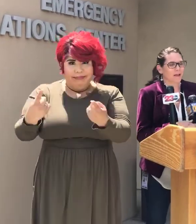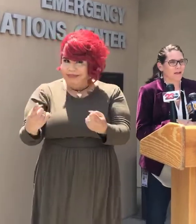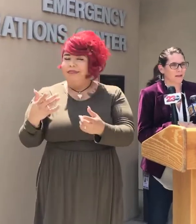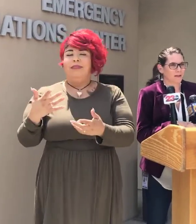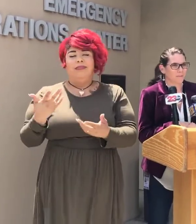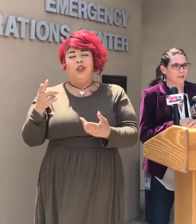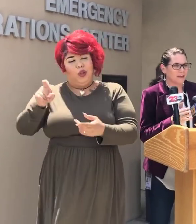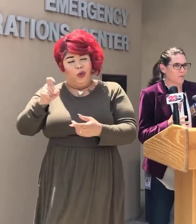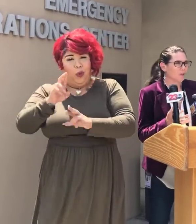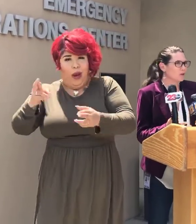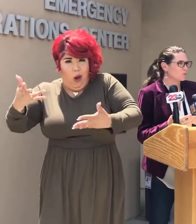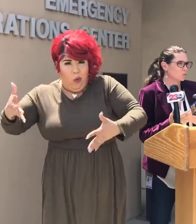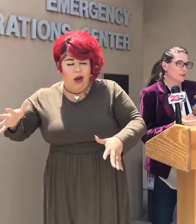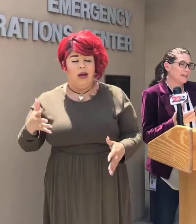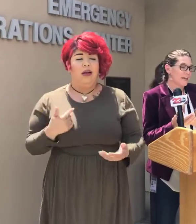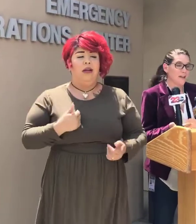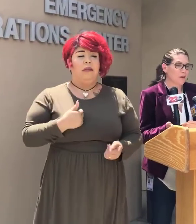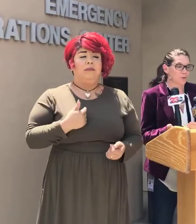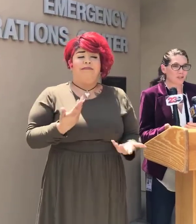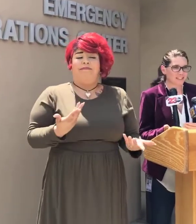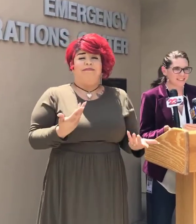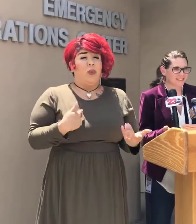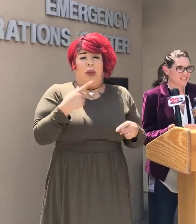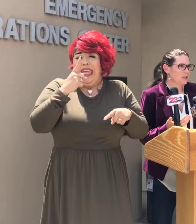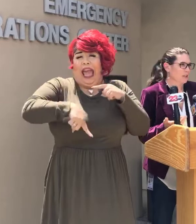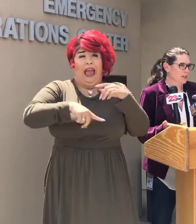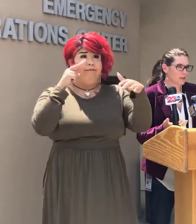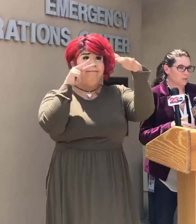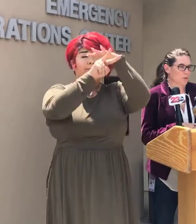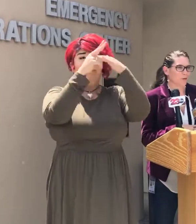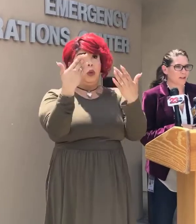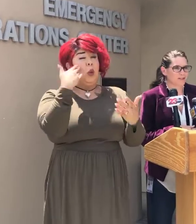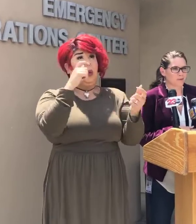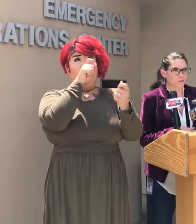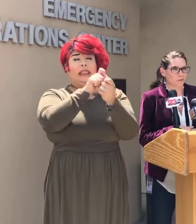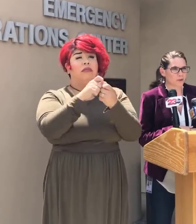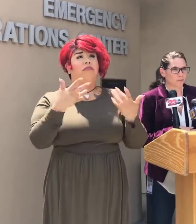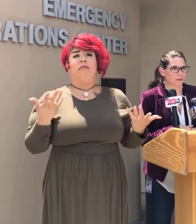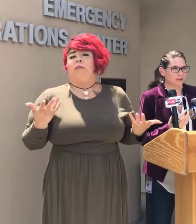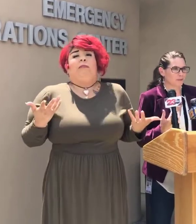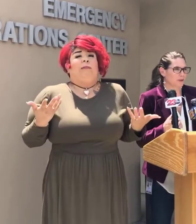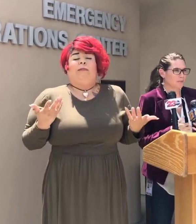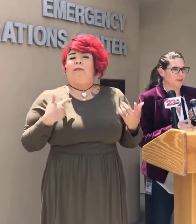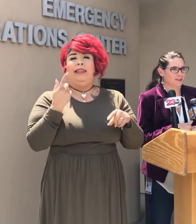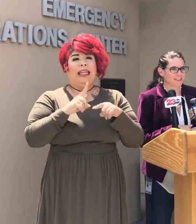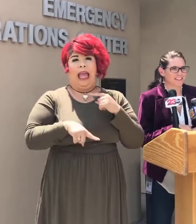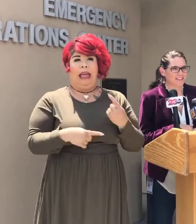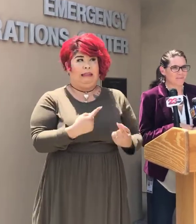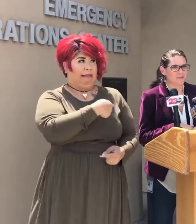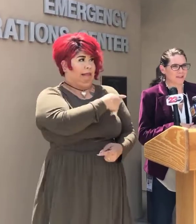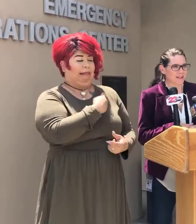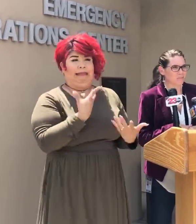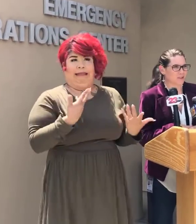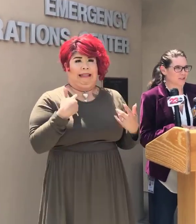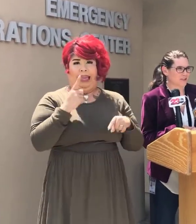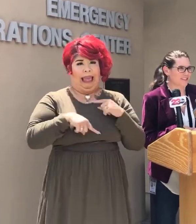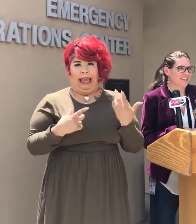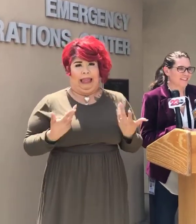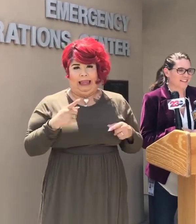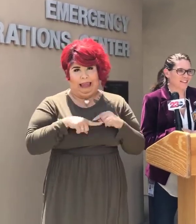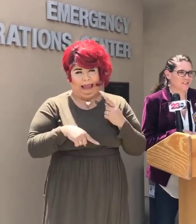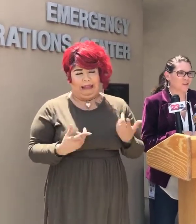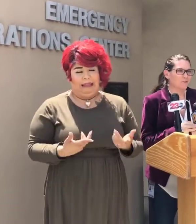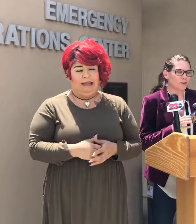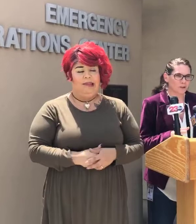time. Again, we cannot predict earthquakes, nor would anyone up here attempt to make that